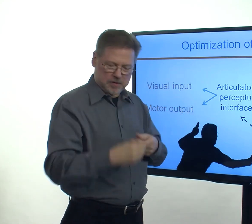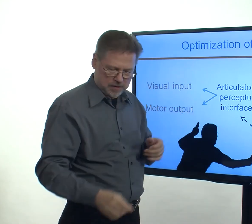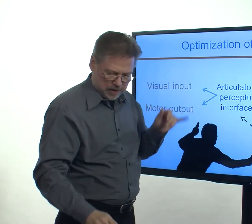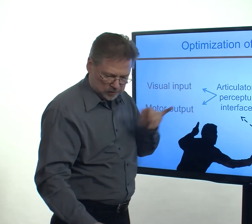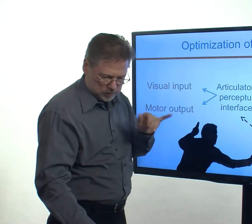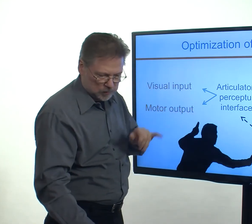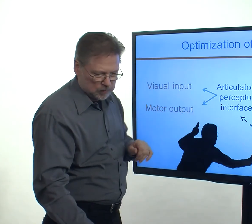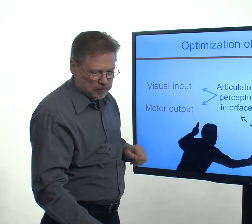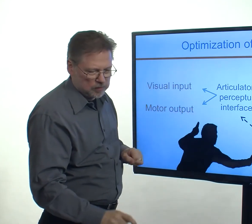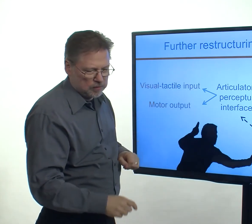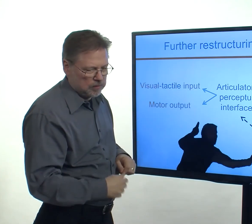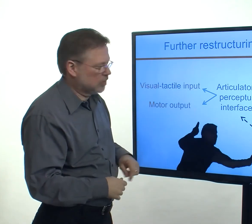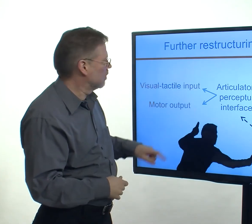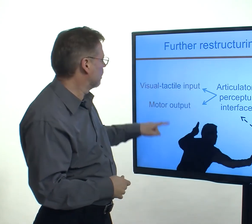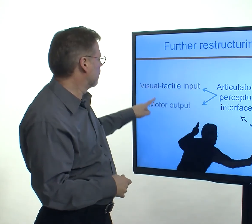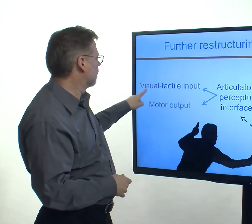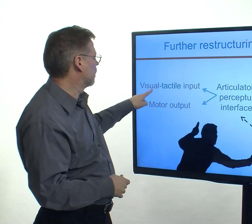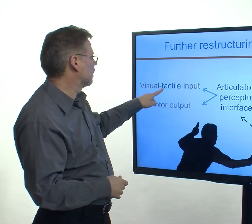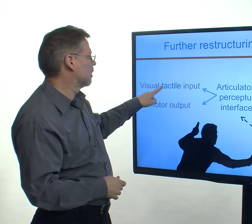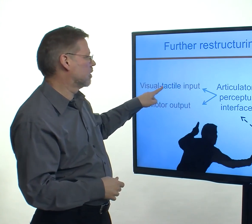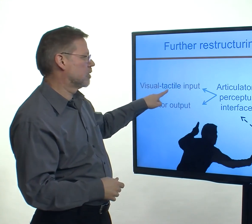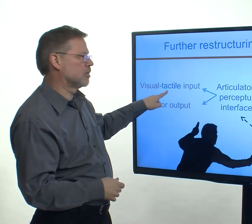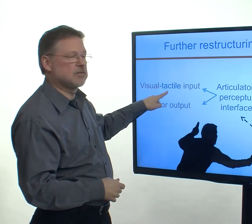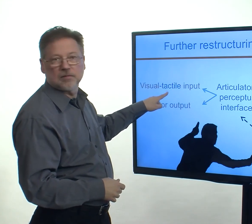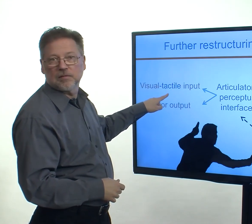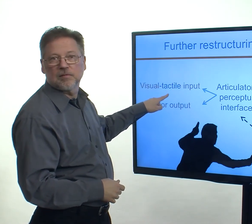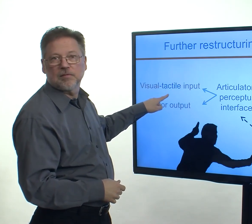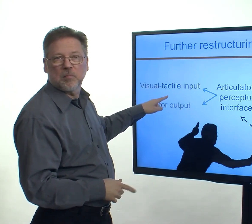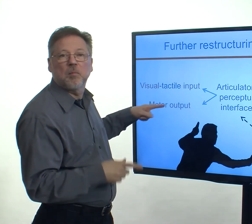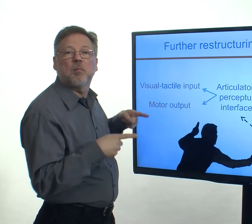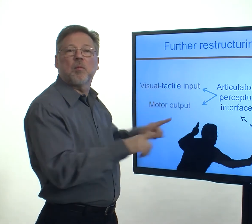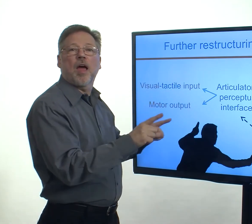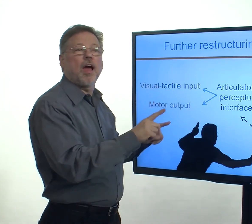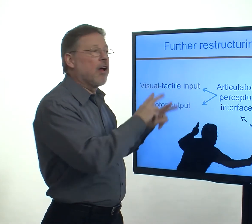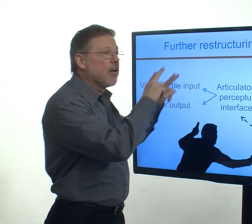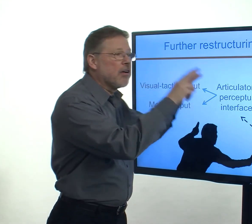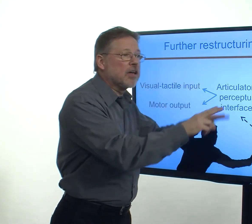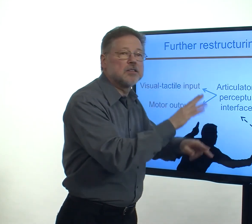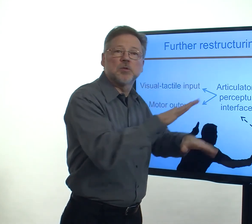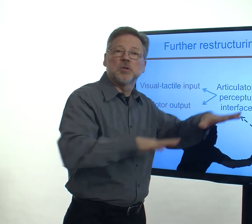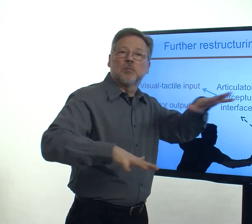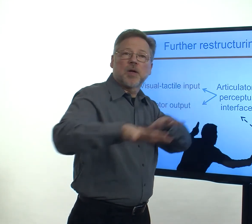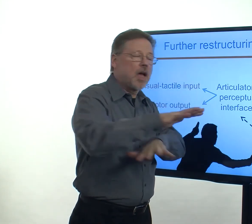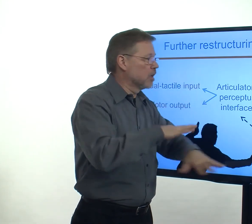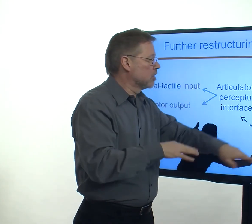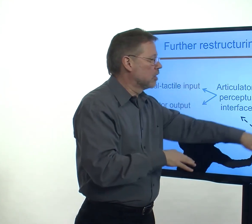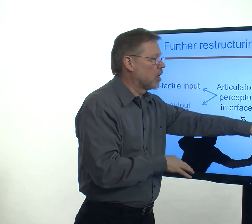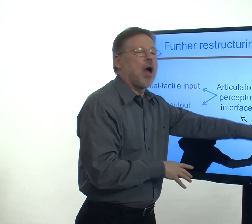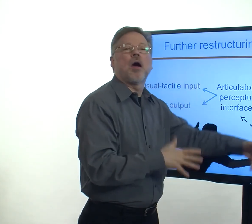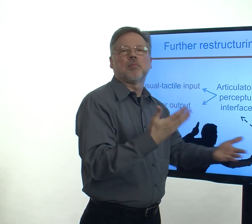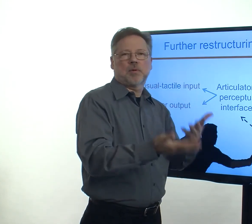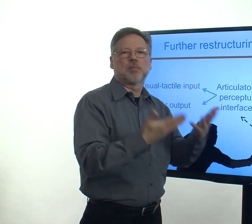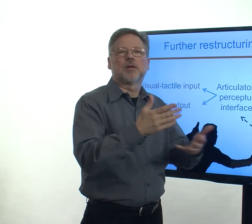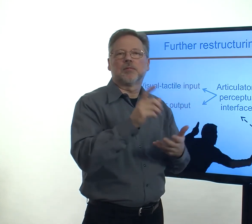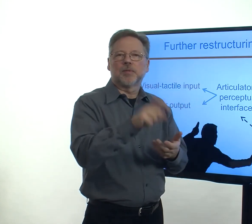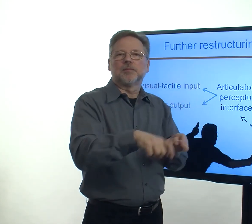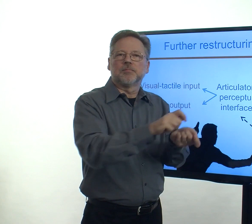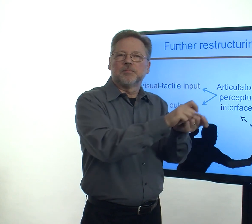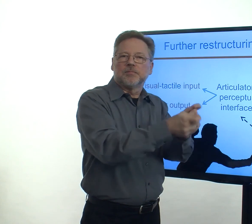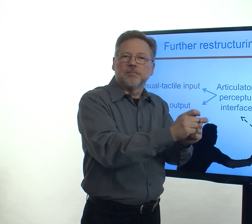language may mean including a tactile component. While their use of gestural space may